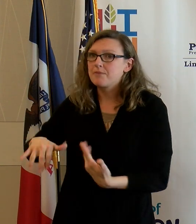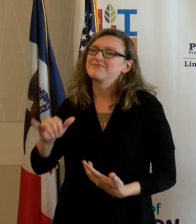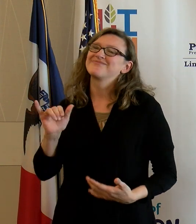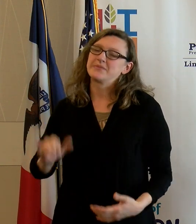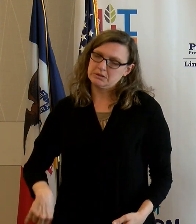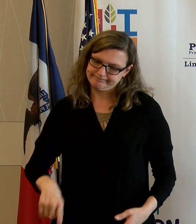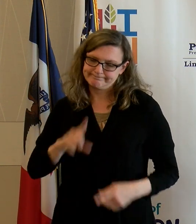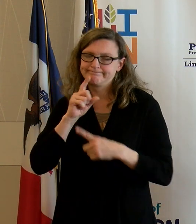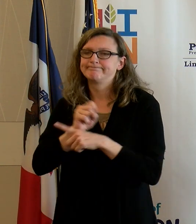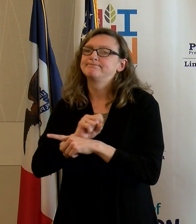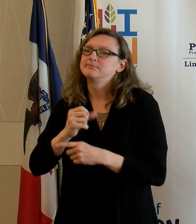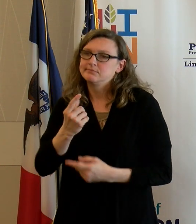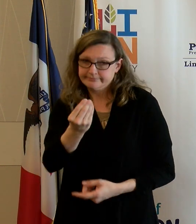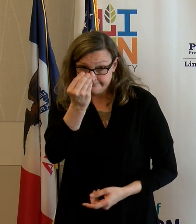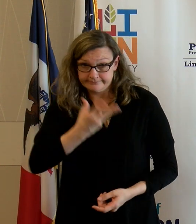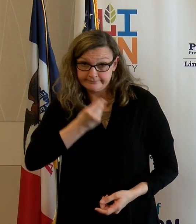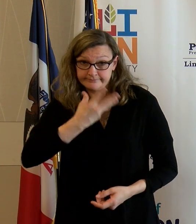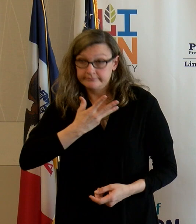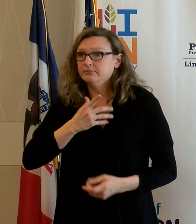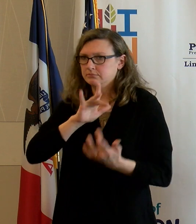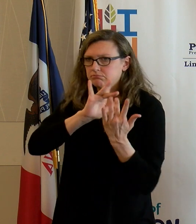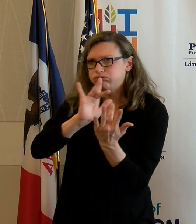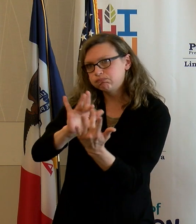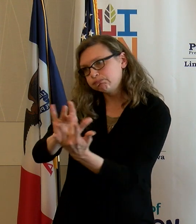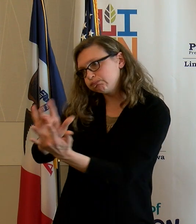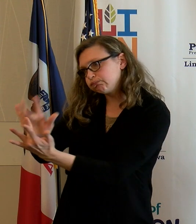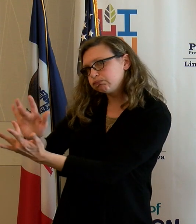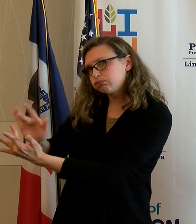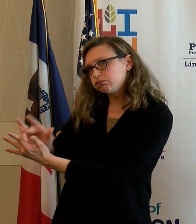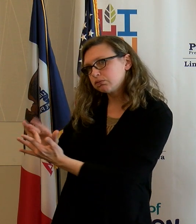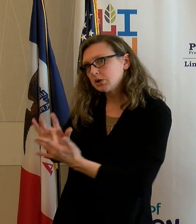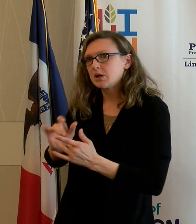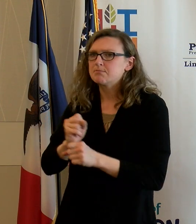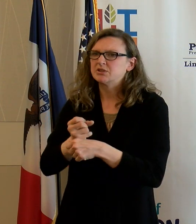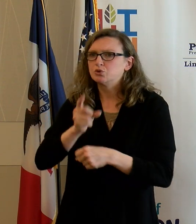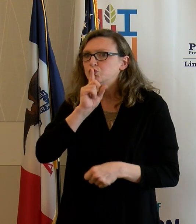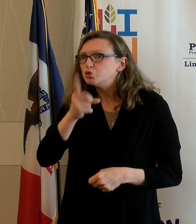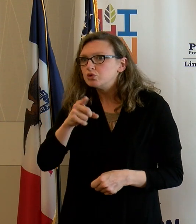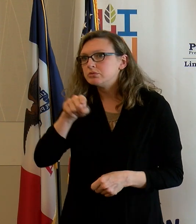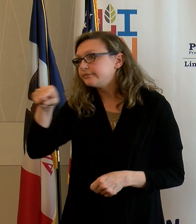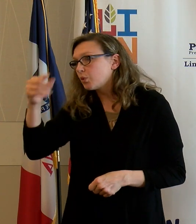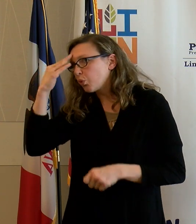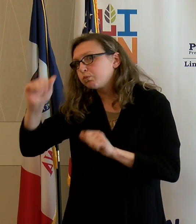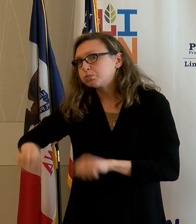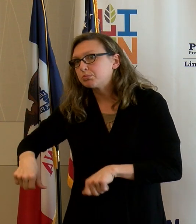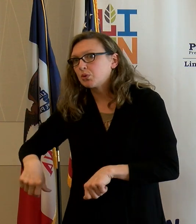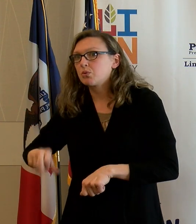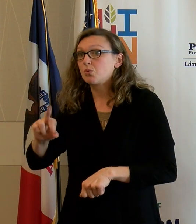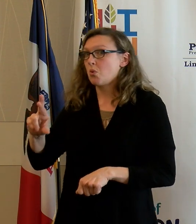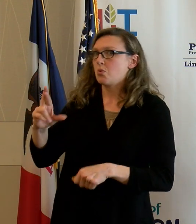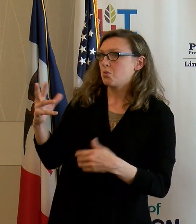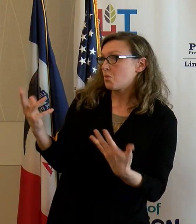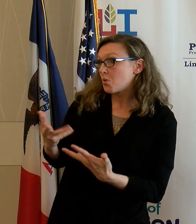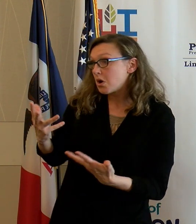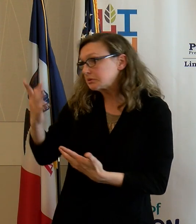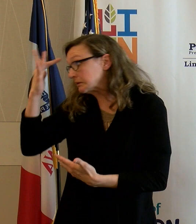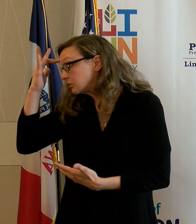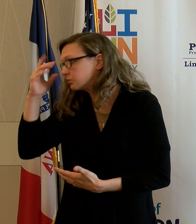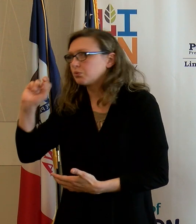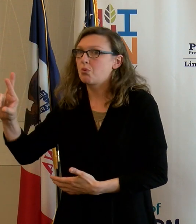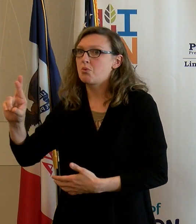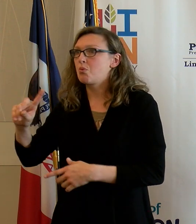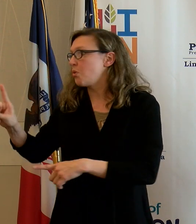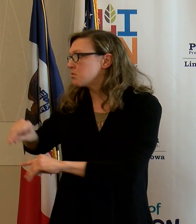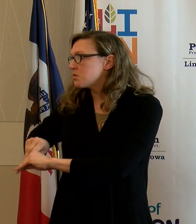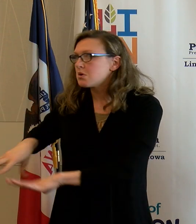them quite a bit of education on what symptoms to look for, what you need to do if you think you're ill. And so through that